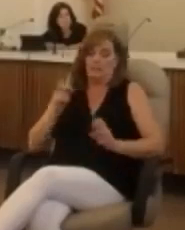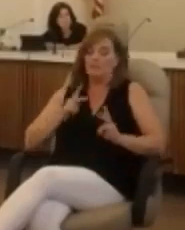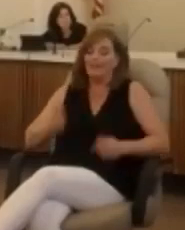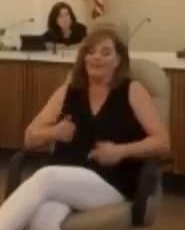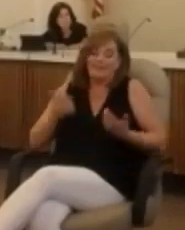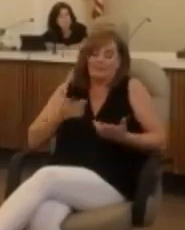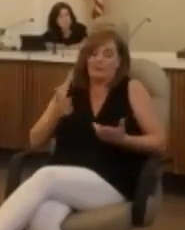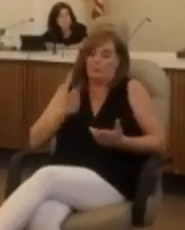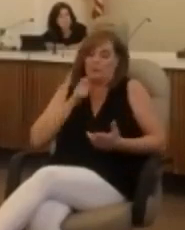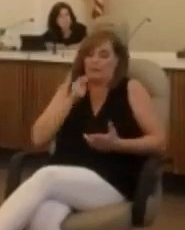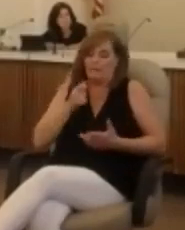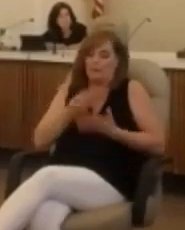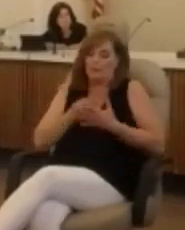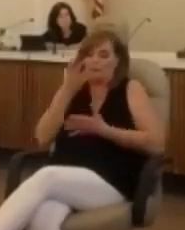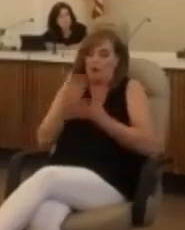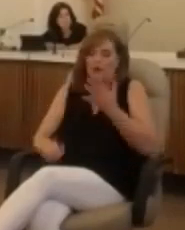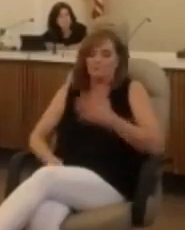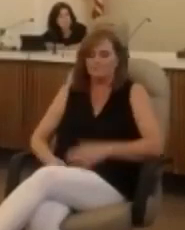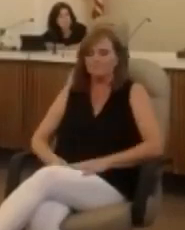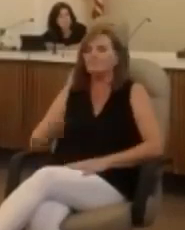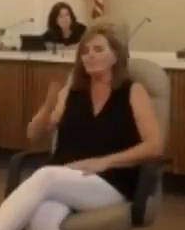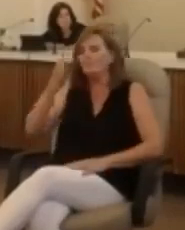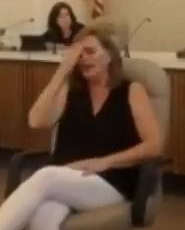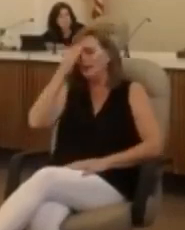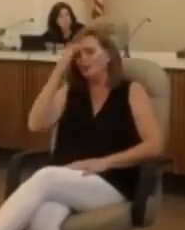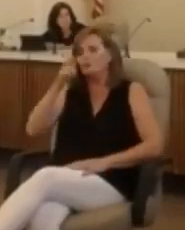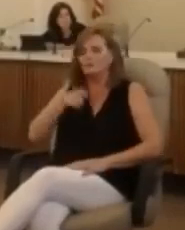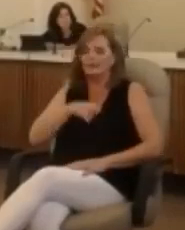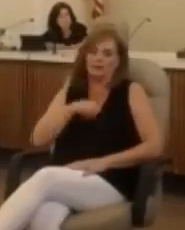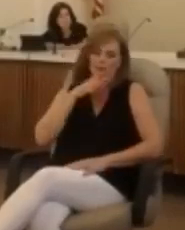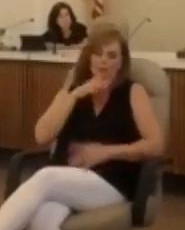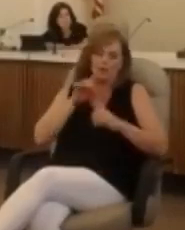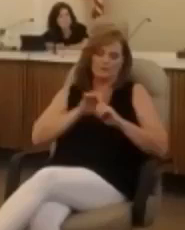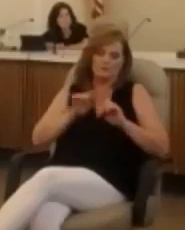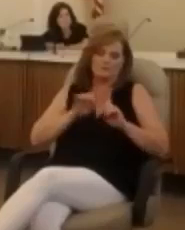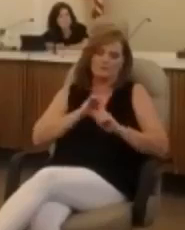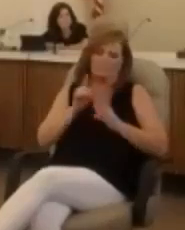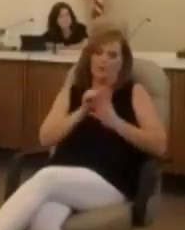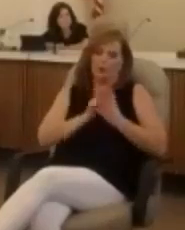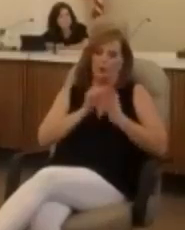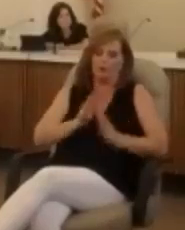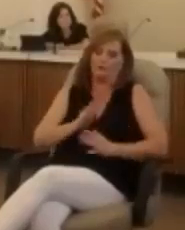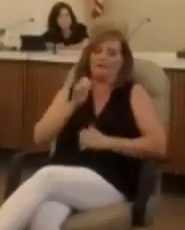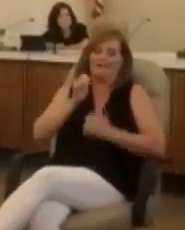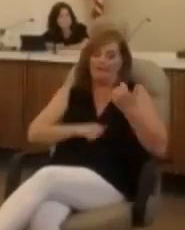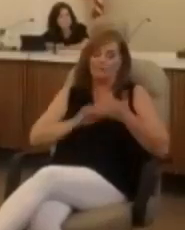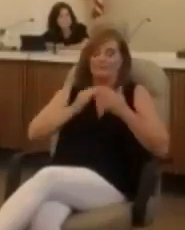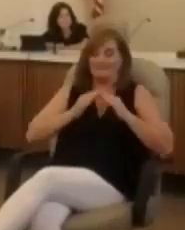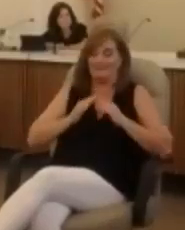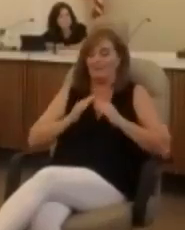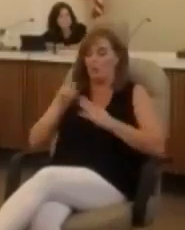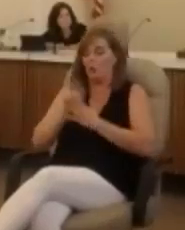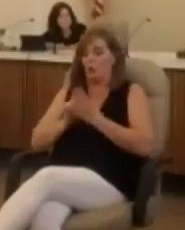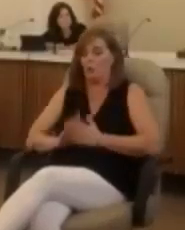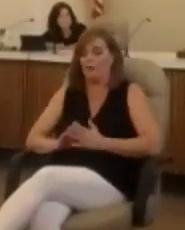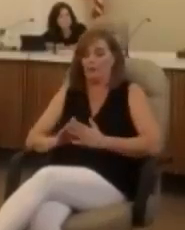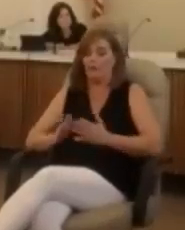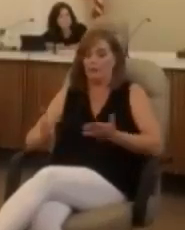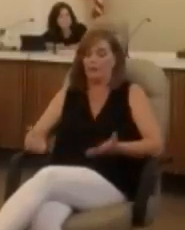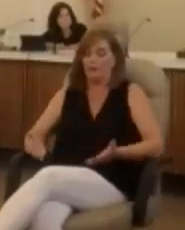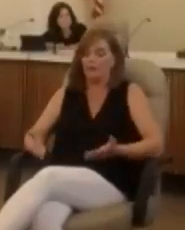So I know you said that you talked to different attorneys, but every town attorney